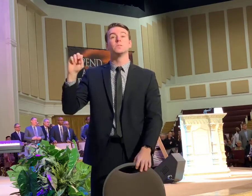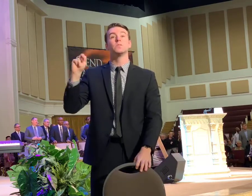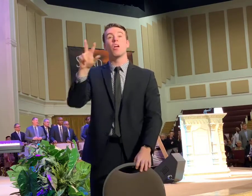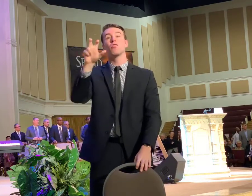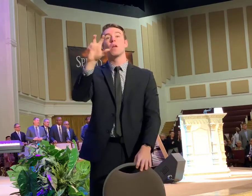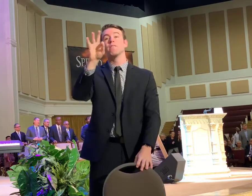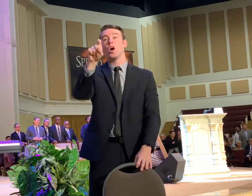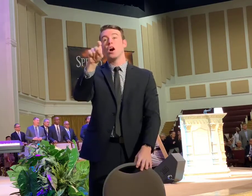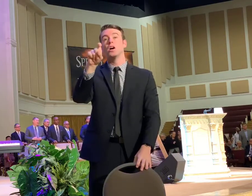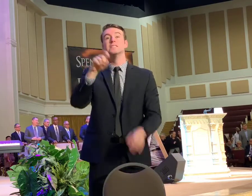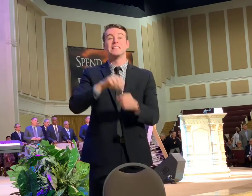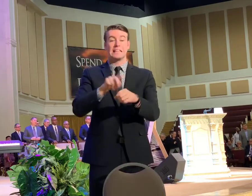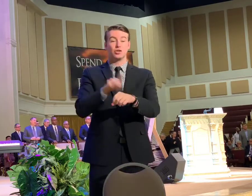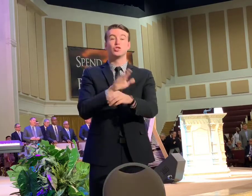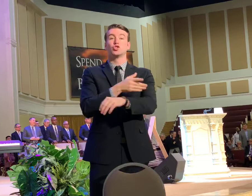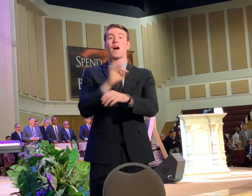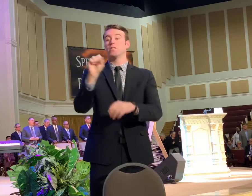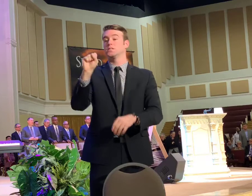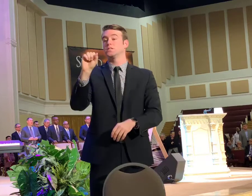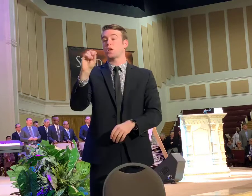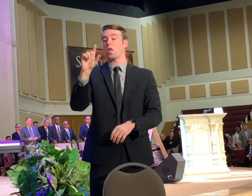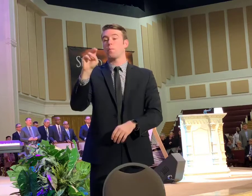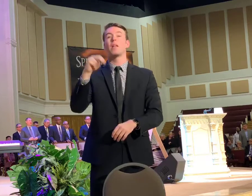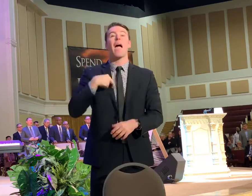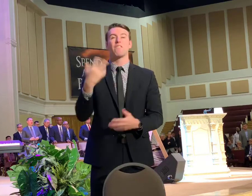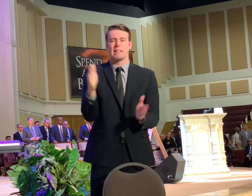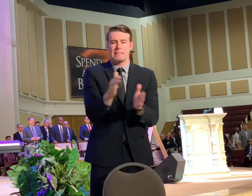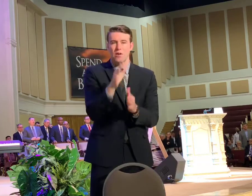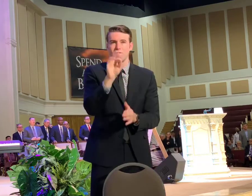The Bible says in the book of Song of Solomon, it's a little fox in the spoiled life.